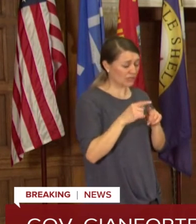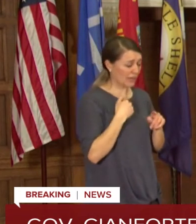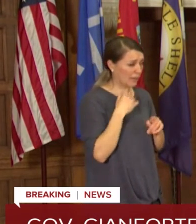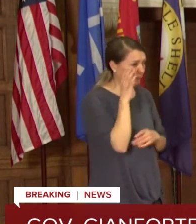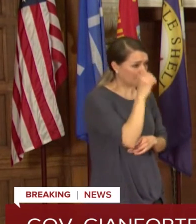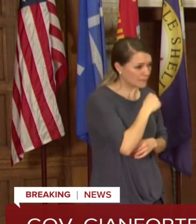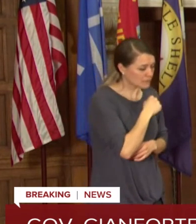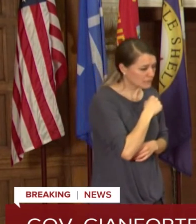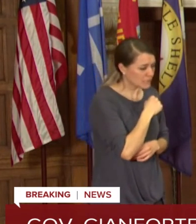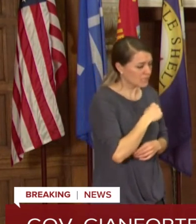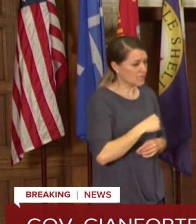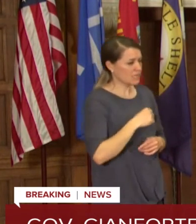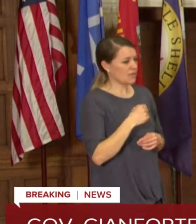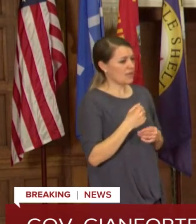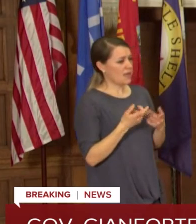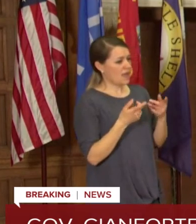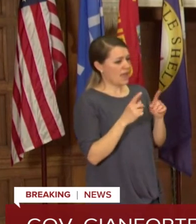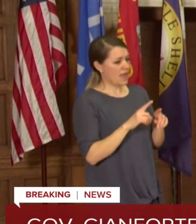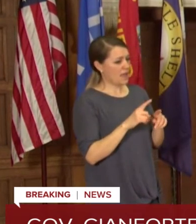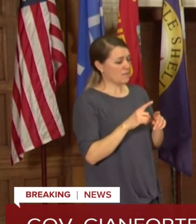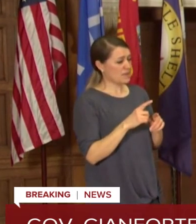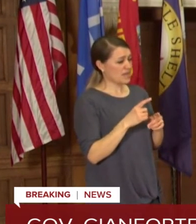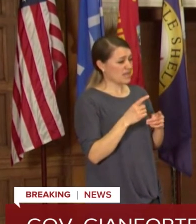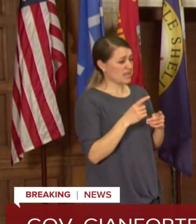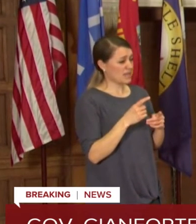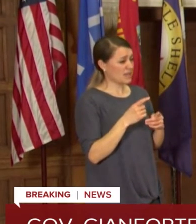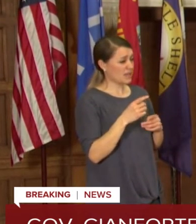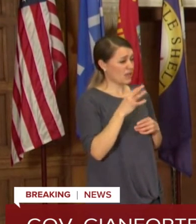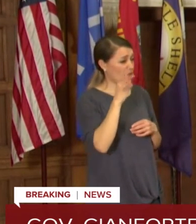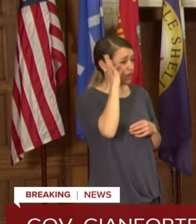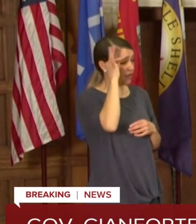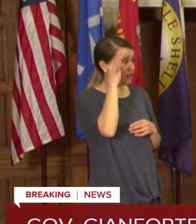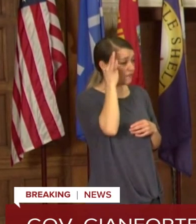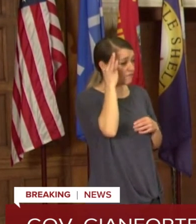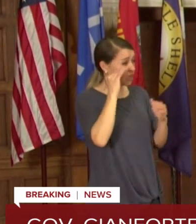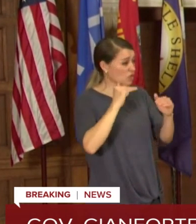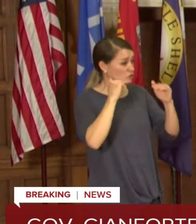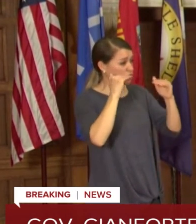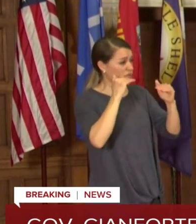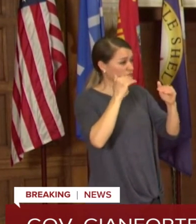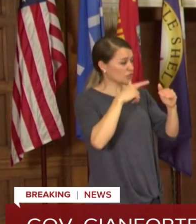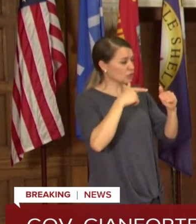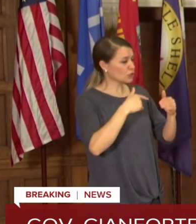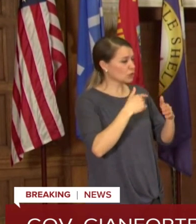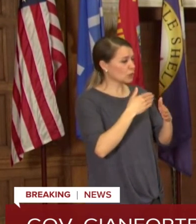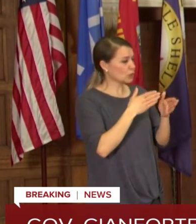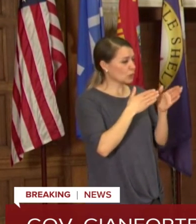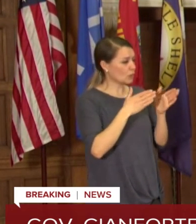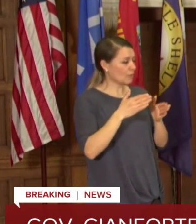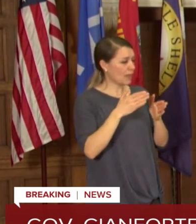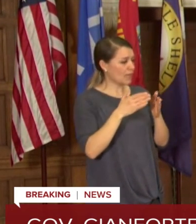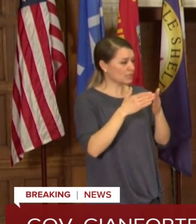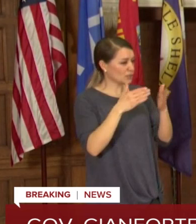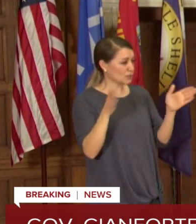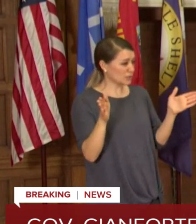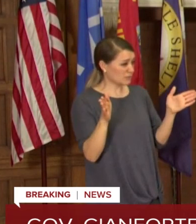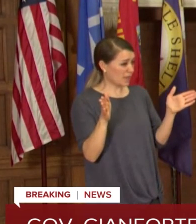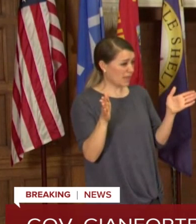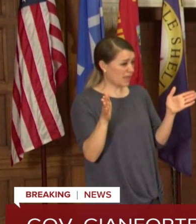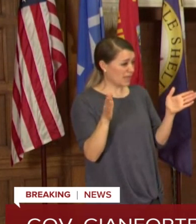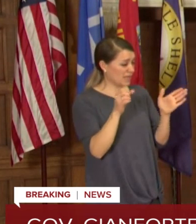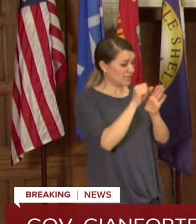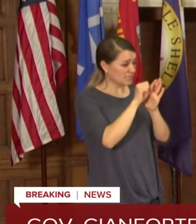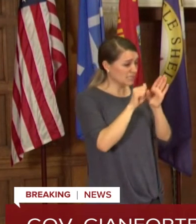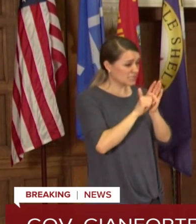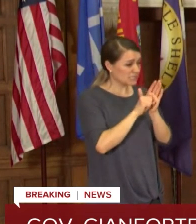but given what's happening on the federal level, do you plan to expand the state's vaccine distribution eligibility to include